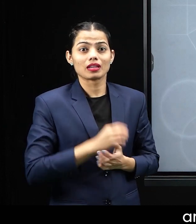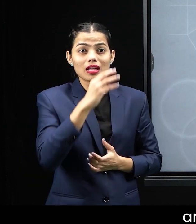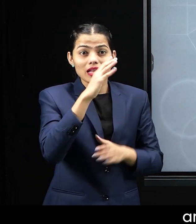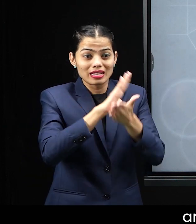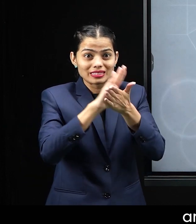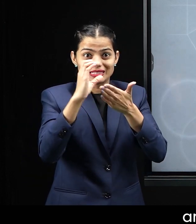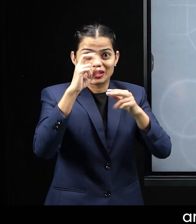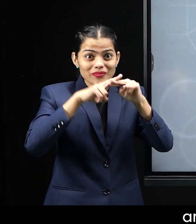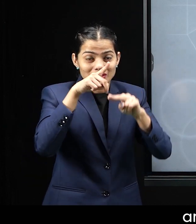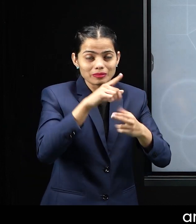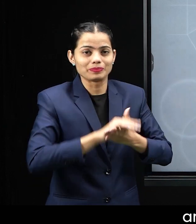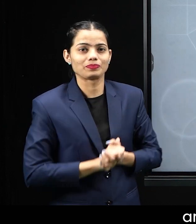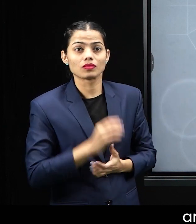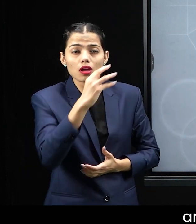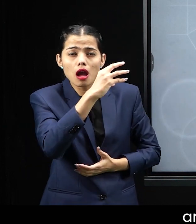and greatest common divisor.